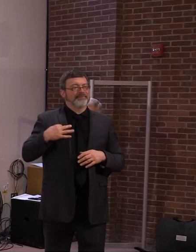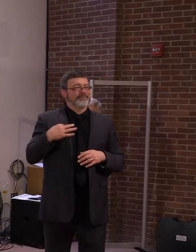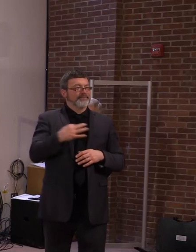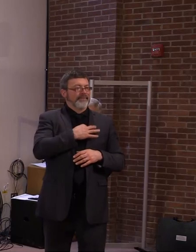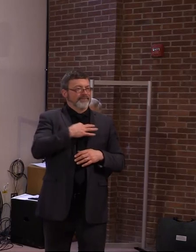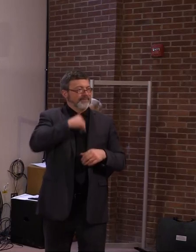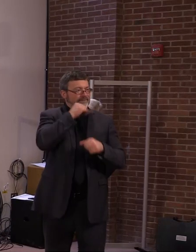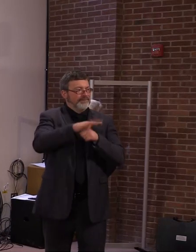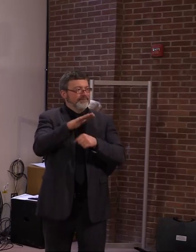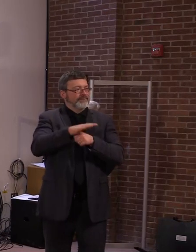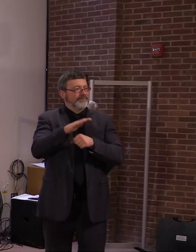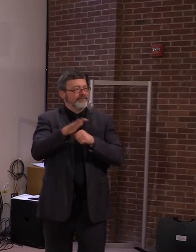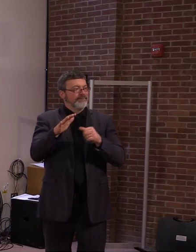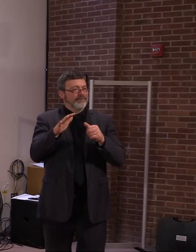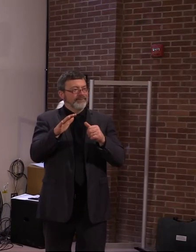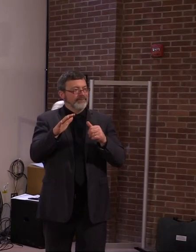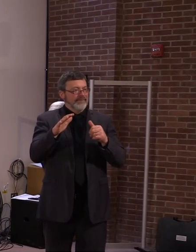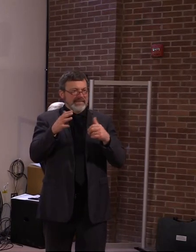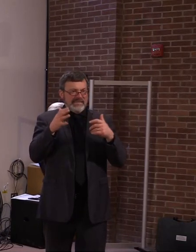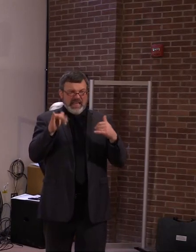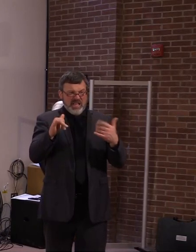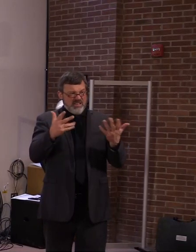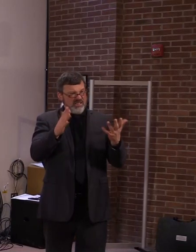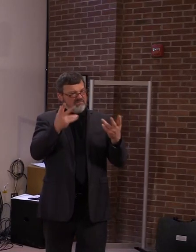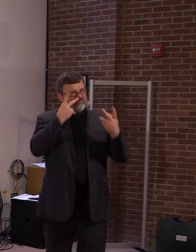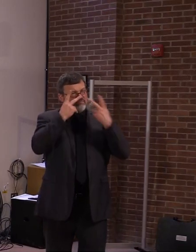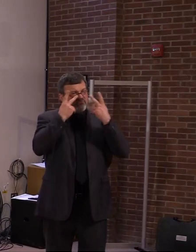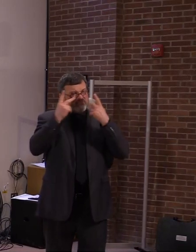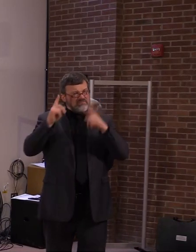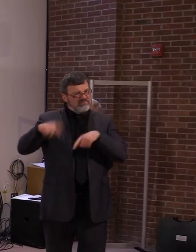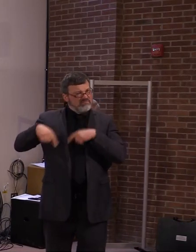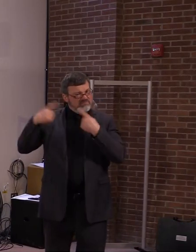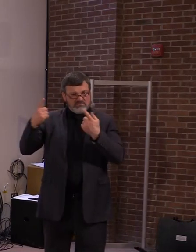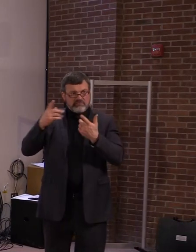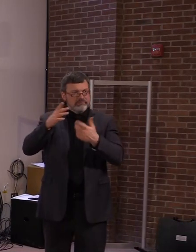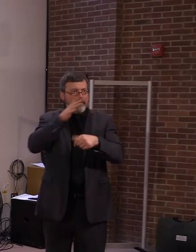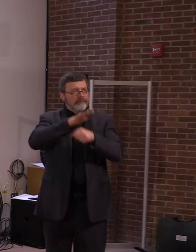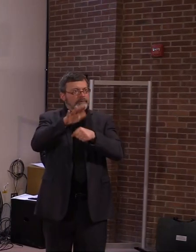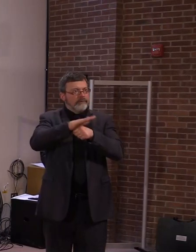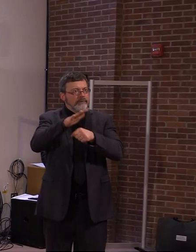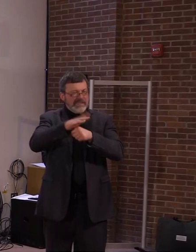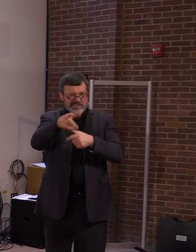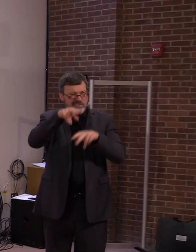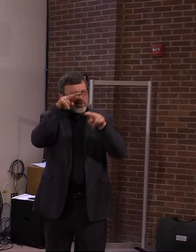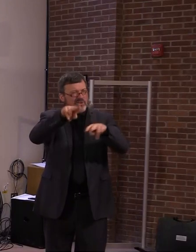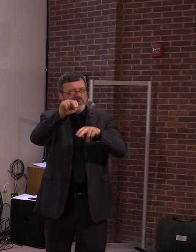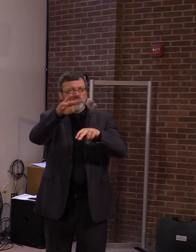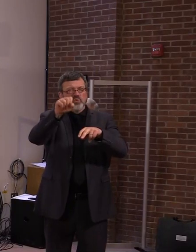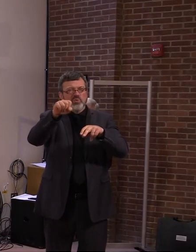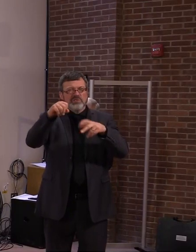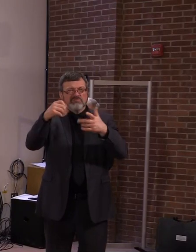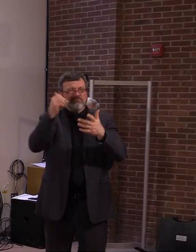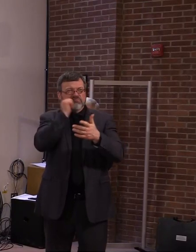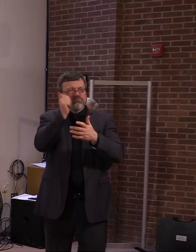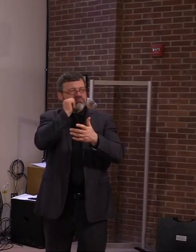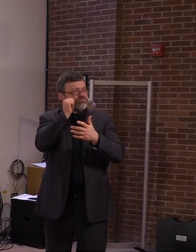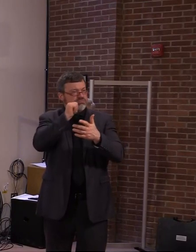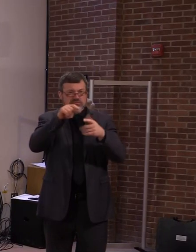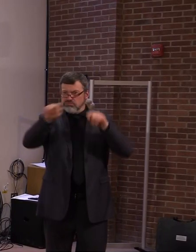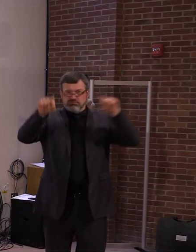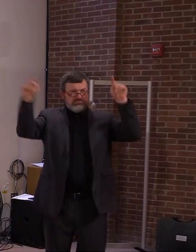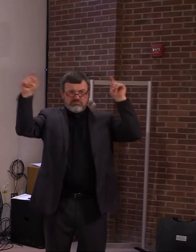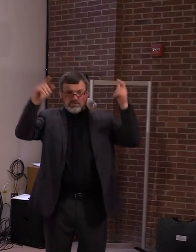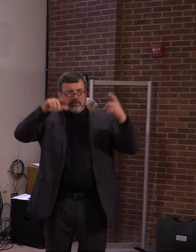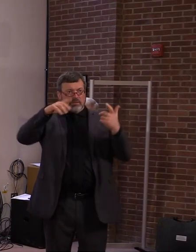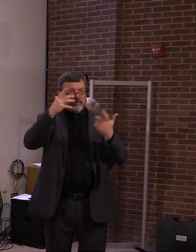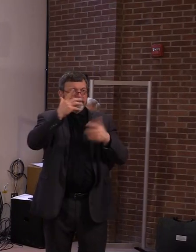It's having an effect on our hospital capacity just because of the workforce shortage that we face